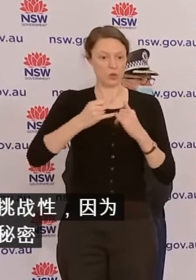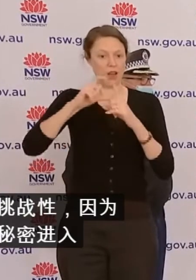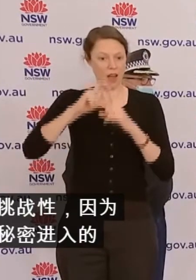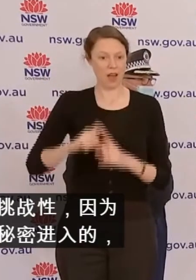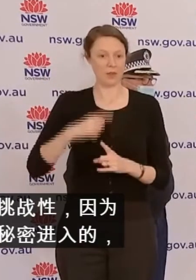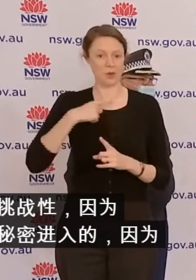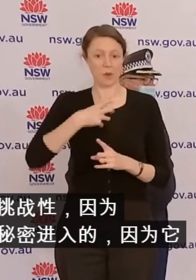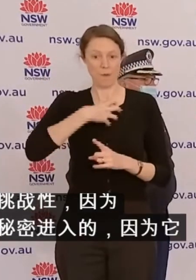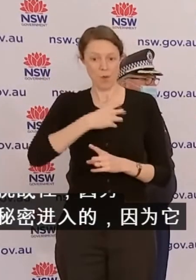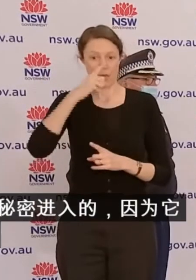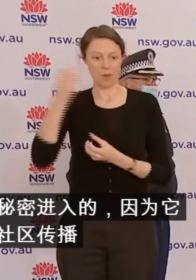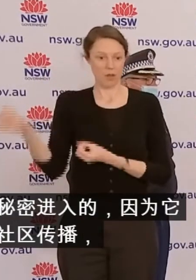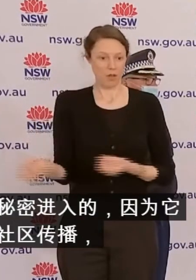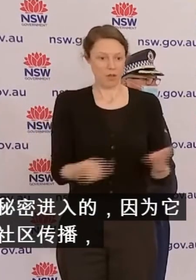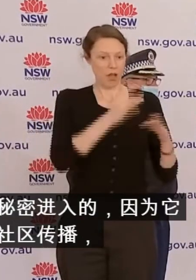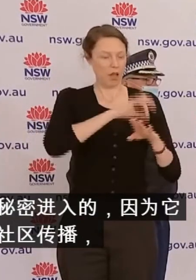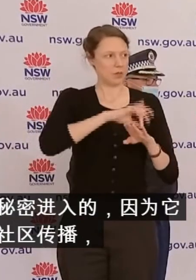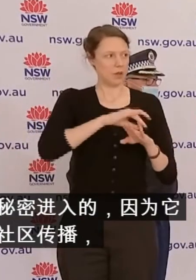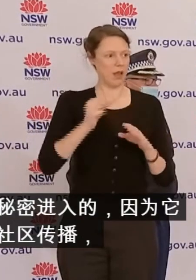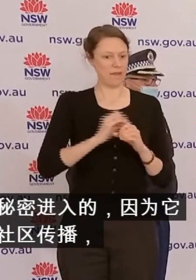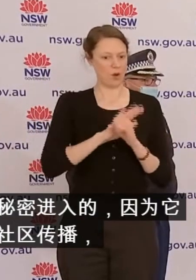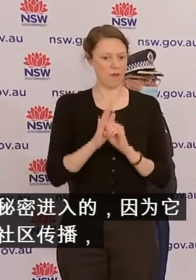coming in with COVID as it's broadly through the community.